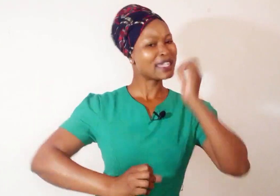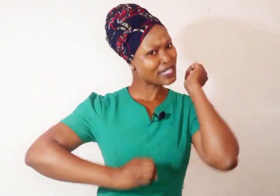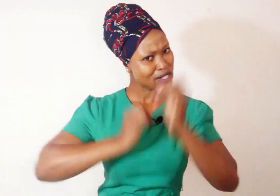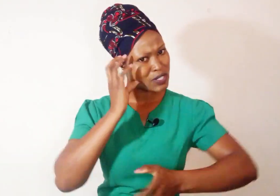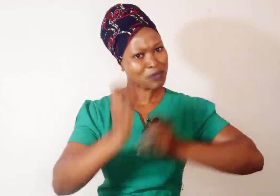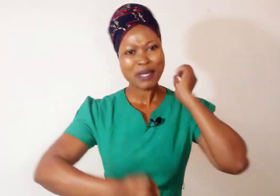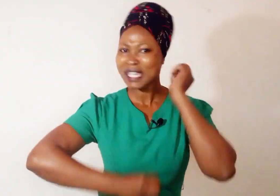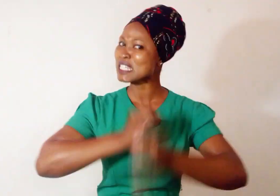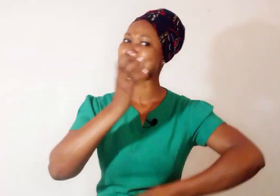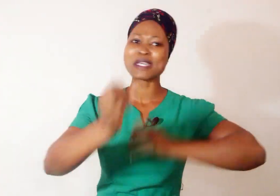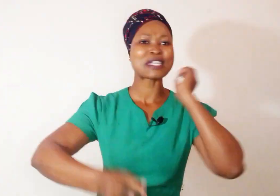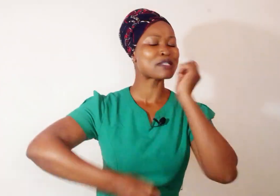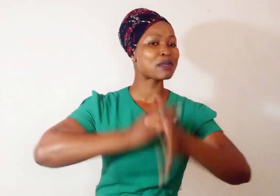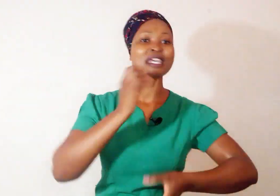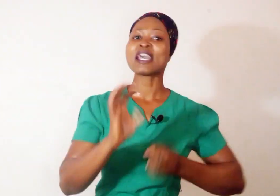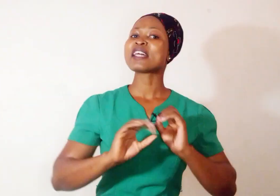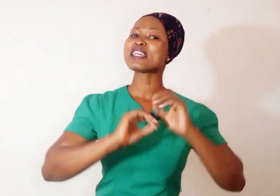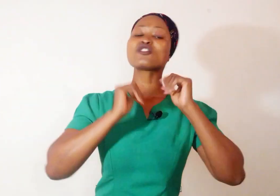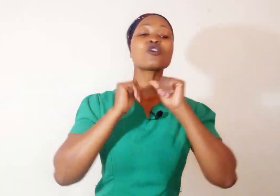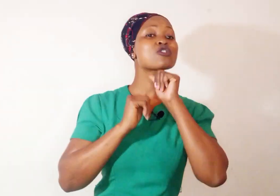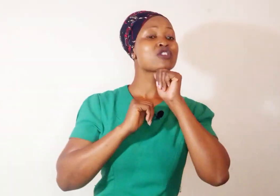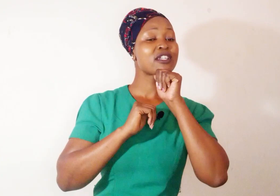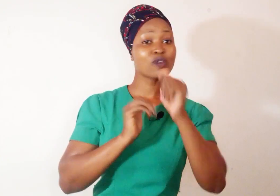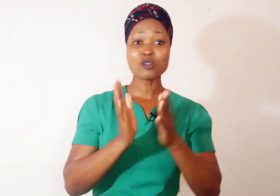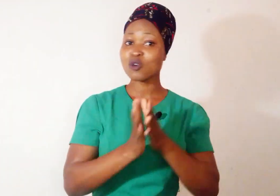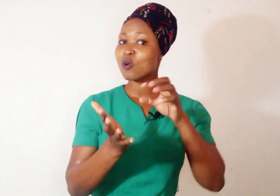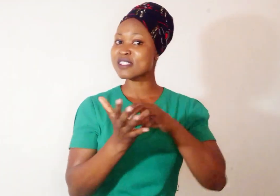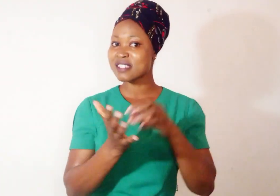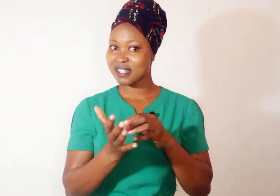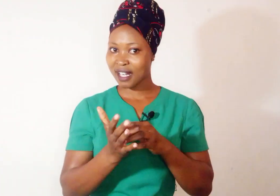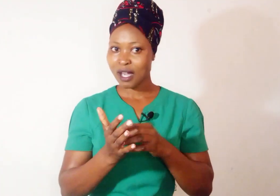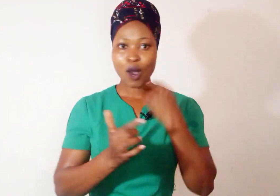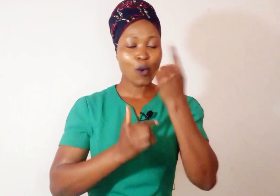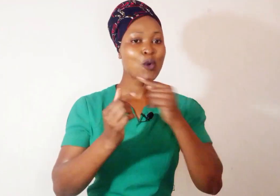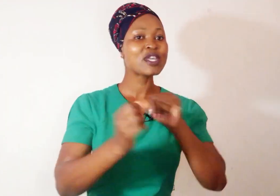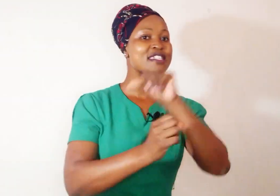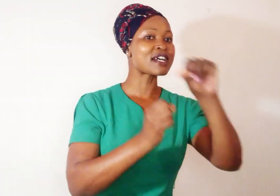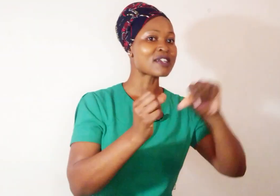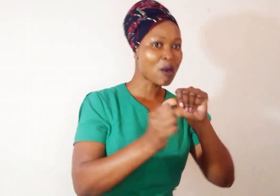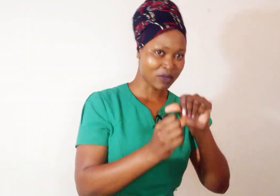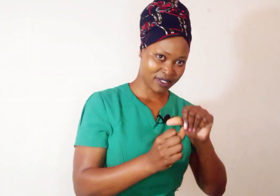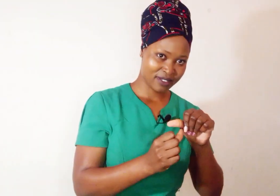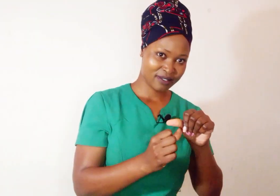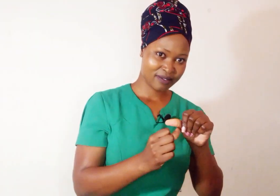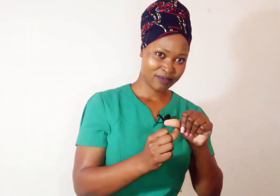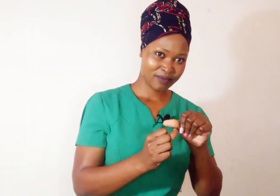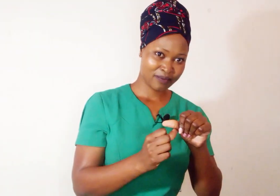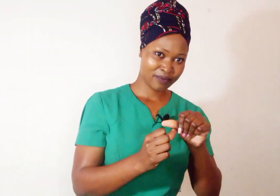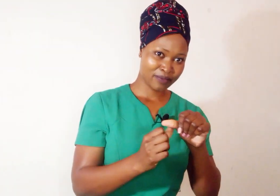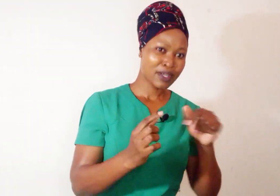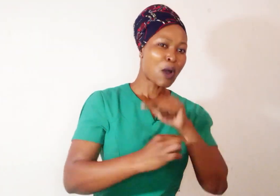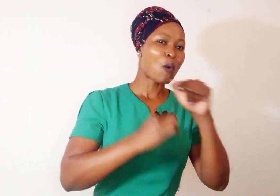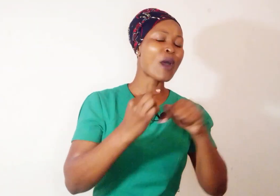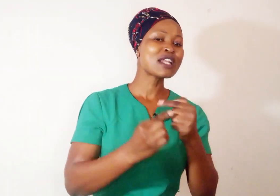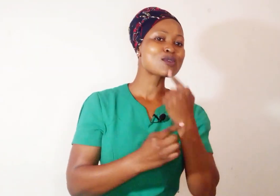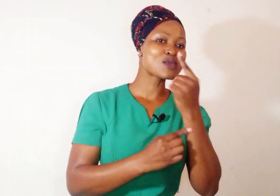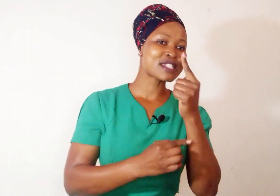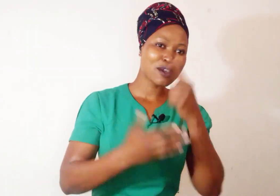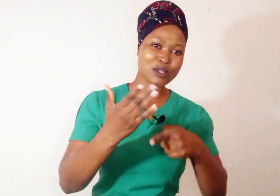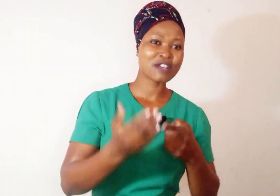they're just speaking. They don't consider who is around, when to say whatever